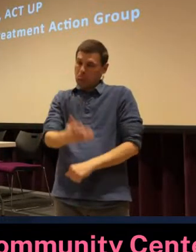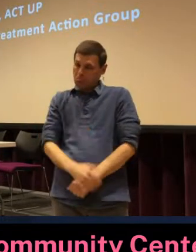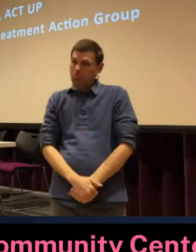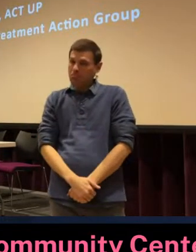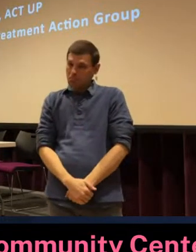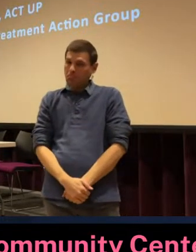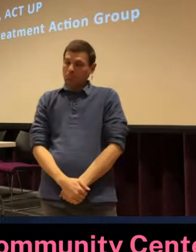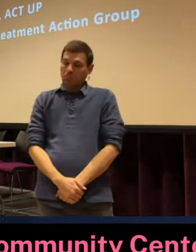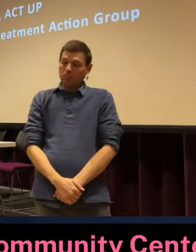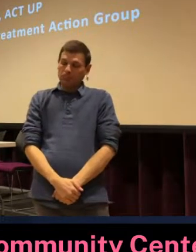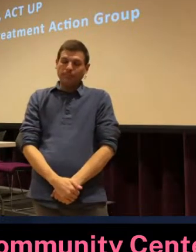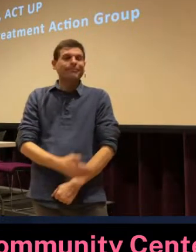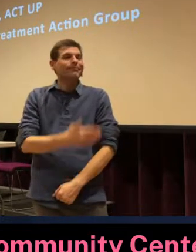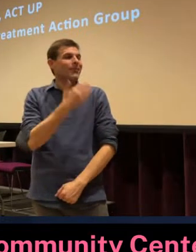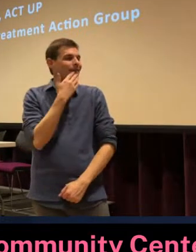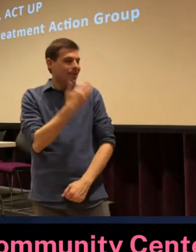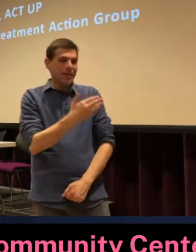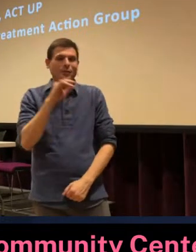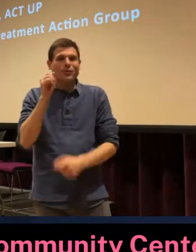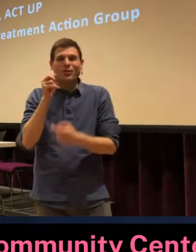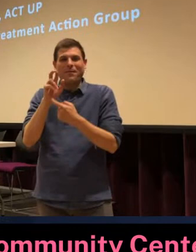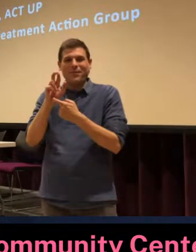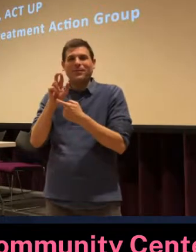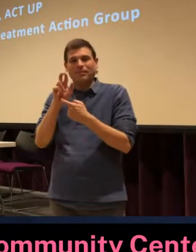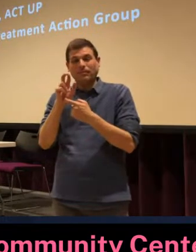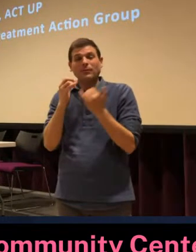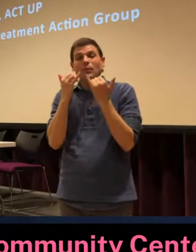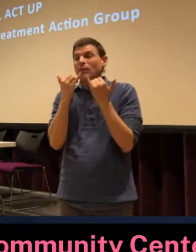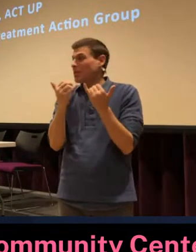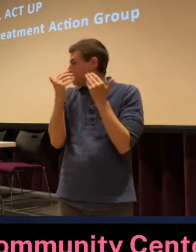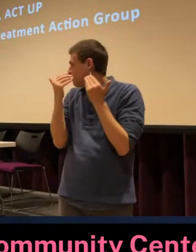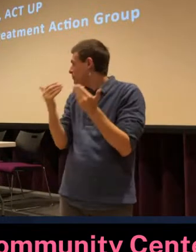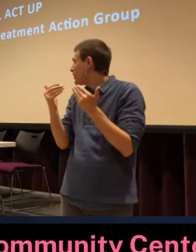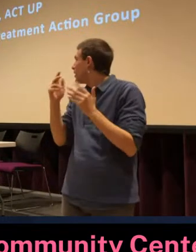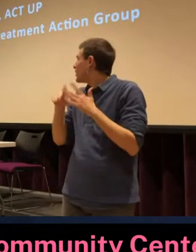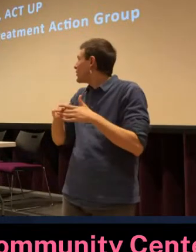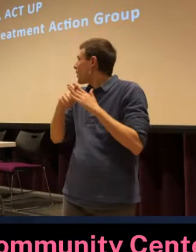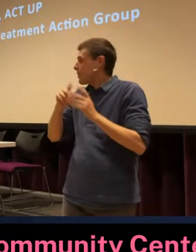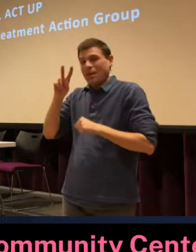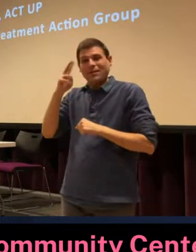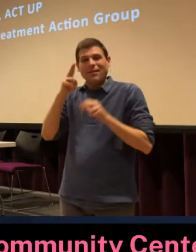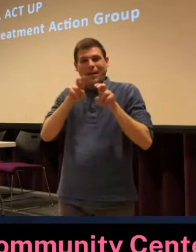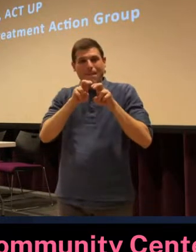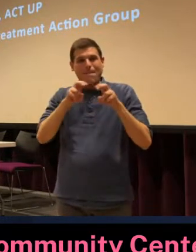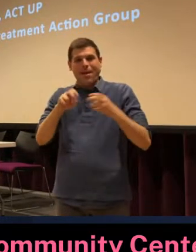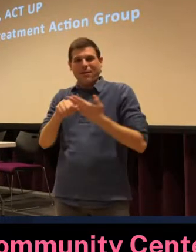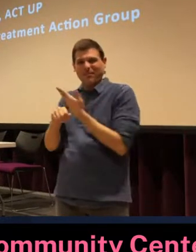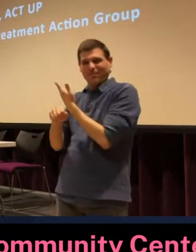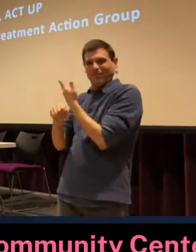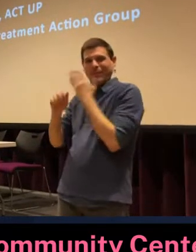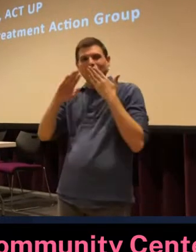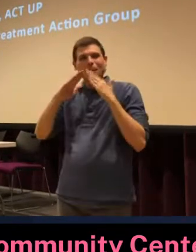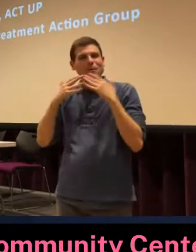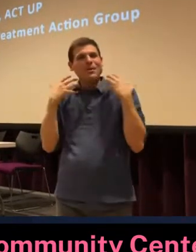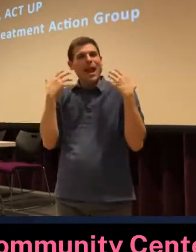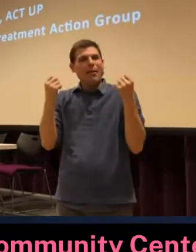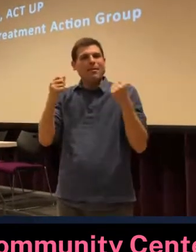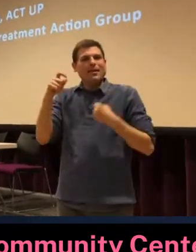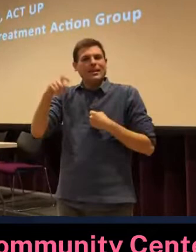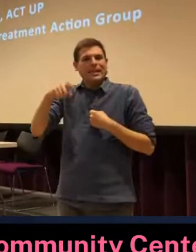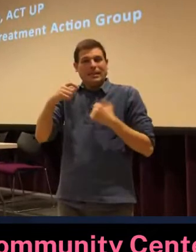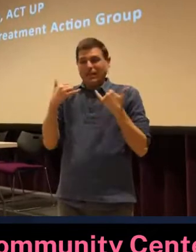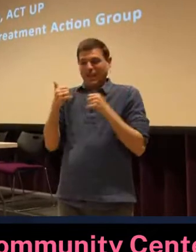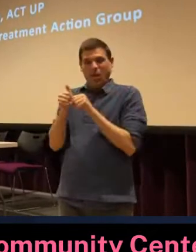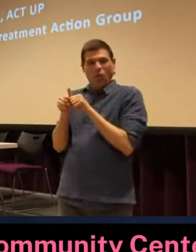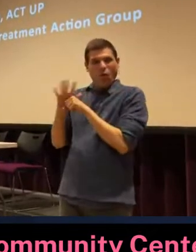Thank you, Jennifer. And now we're going to go ahead and get started with our second panel, which is community health needs in a